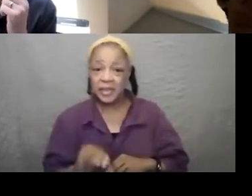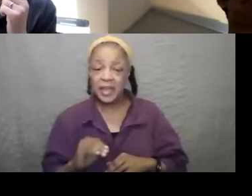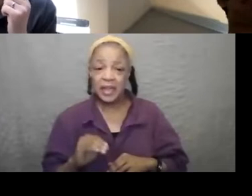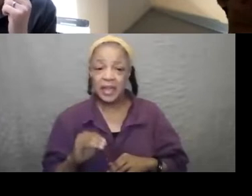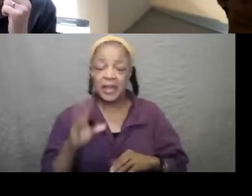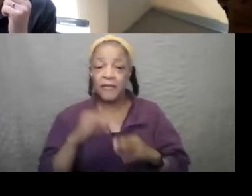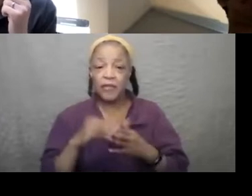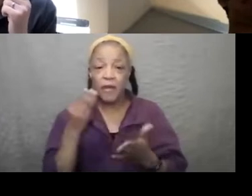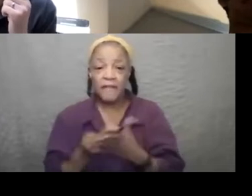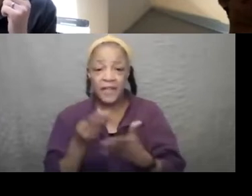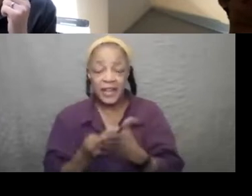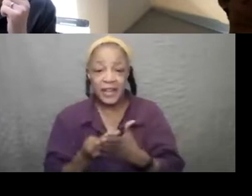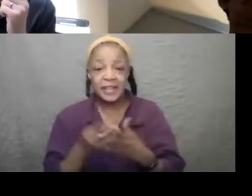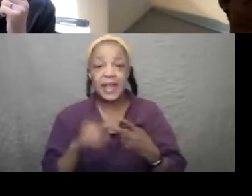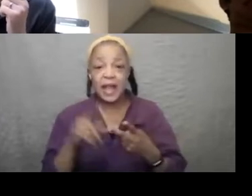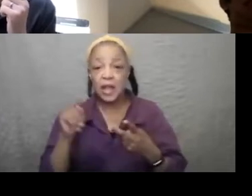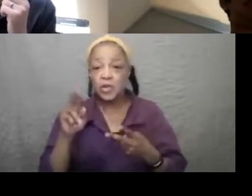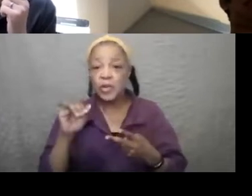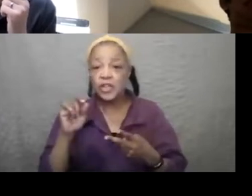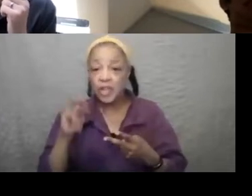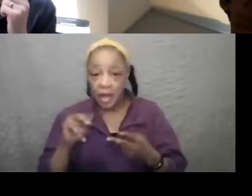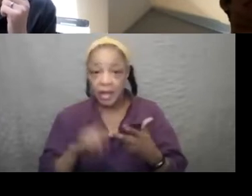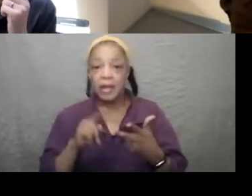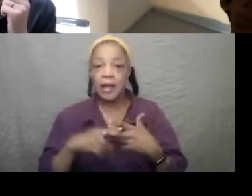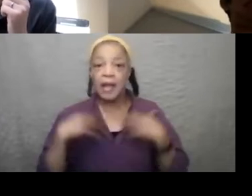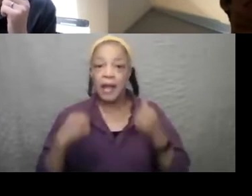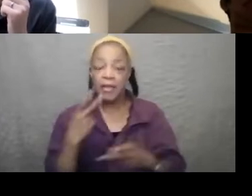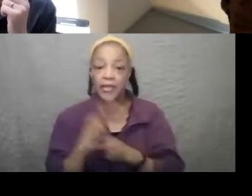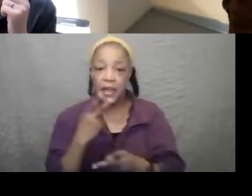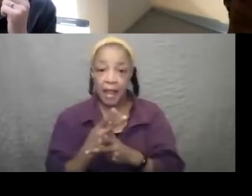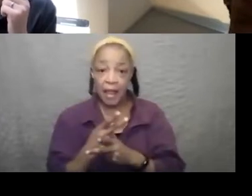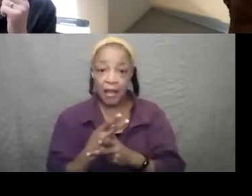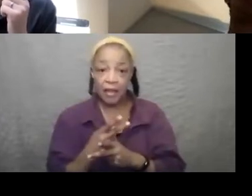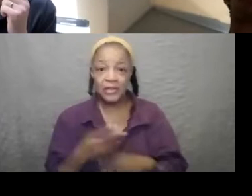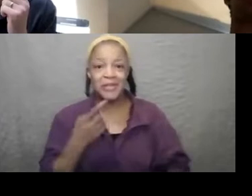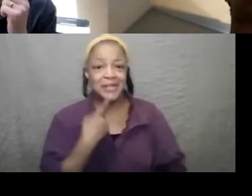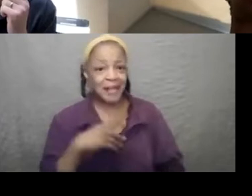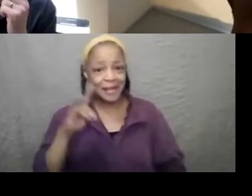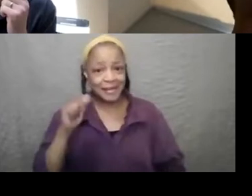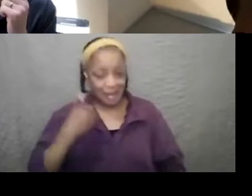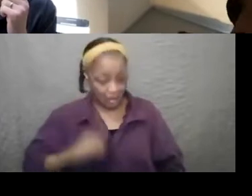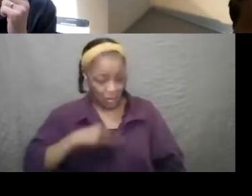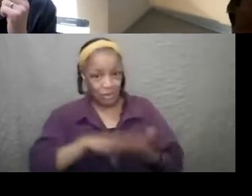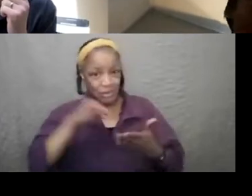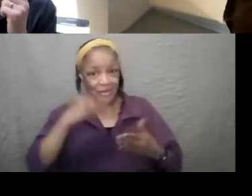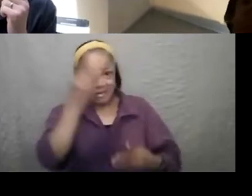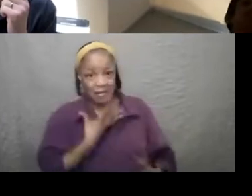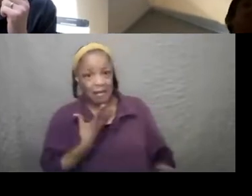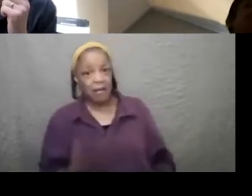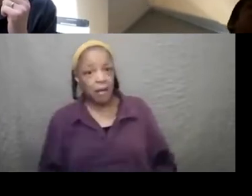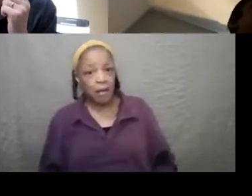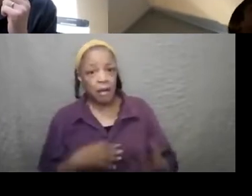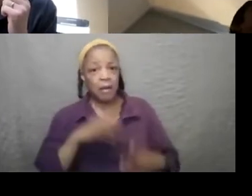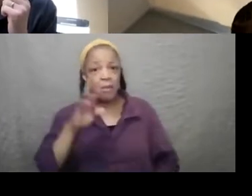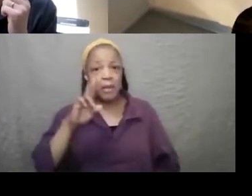tuition alone, as well as healthcare. So telling this to a disabled student, you know, my prescriptions are